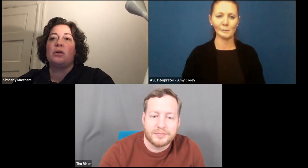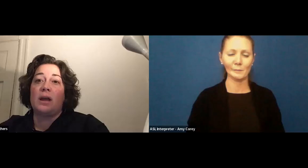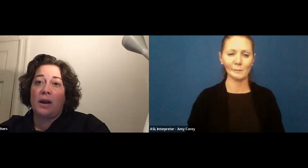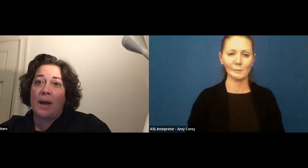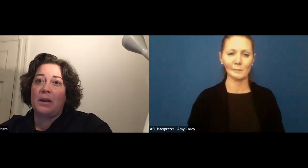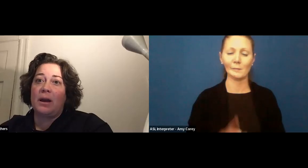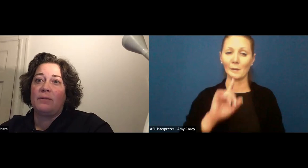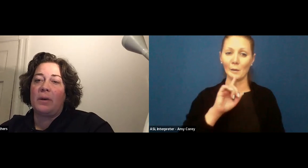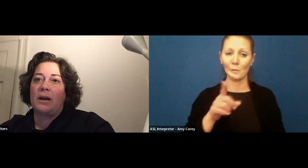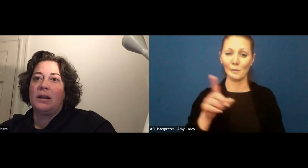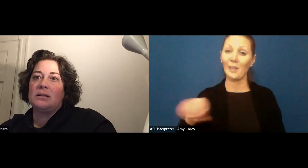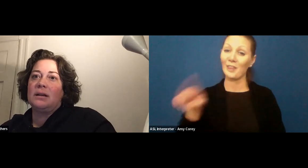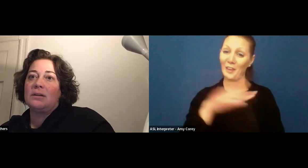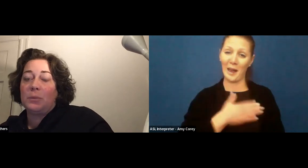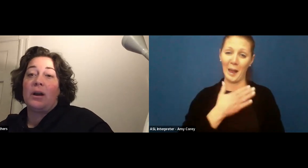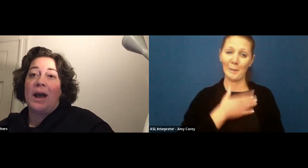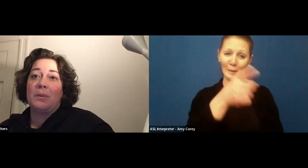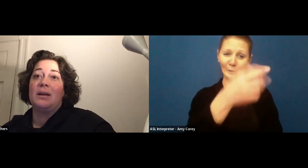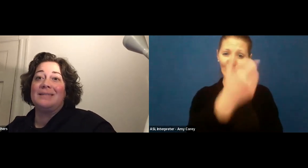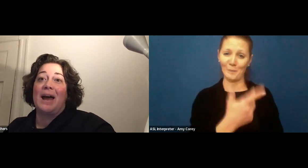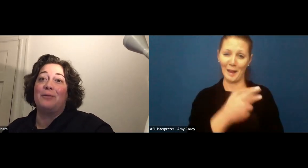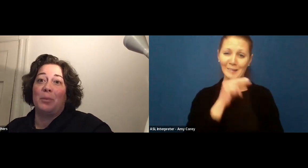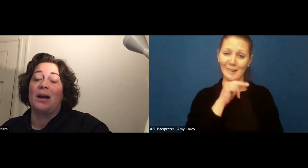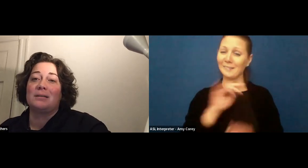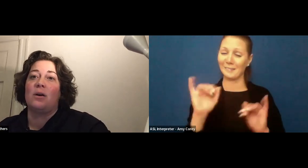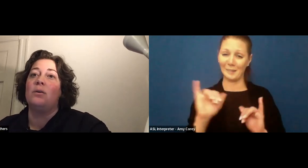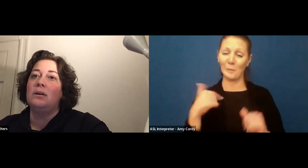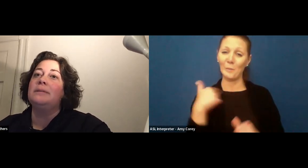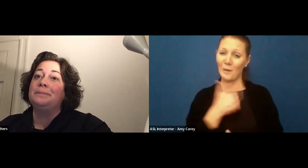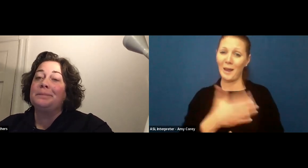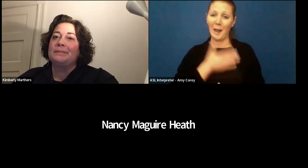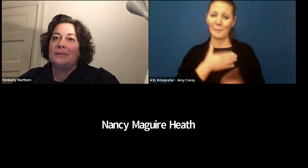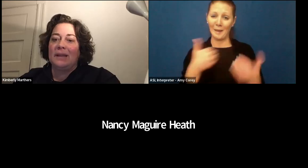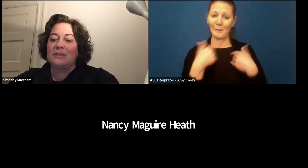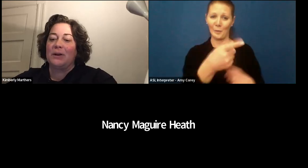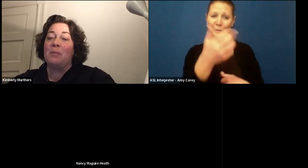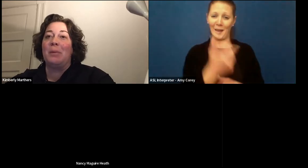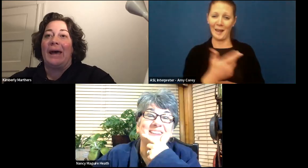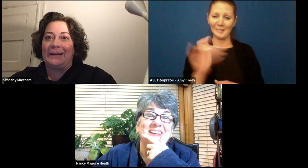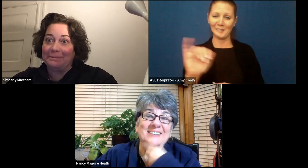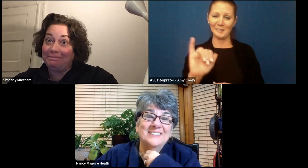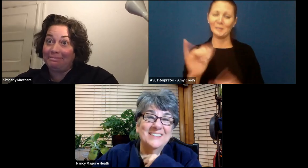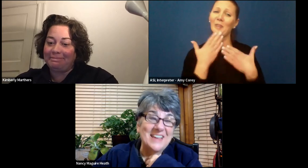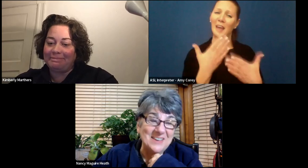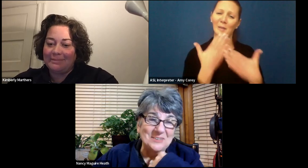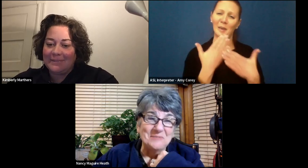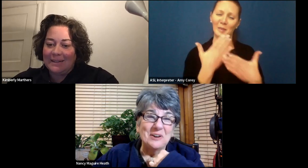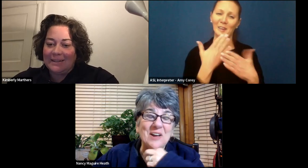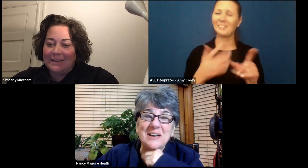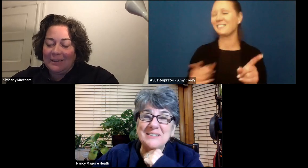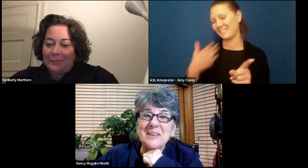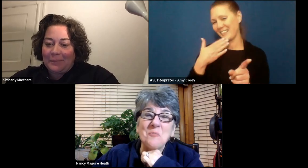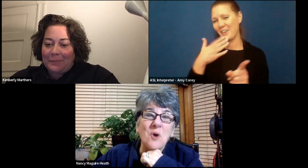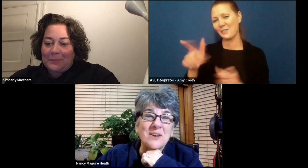I'm sure they are happy to have you back, Nancy, as we are happy to have you back. So we're coming back. Thank you. You're